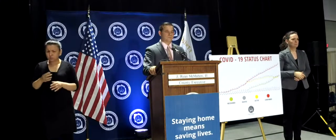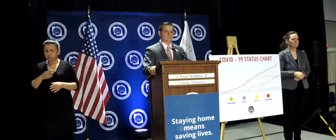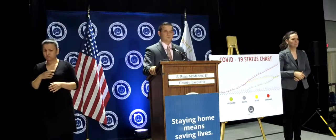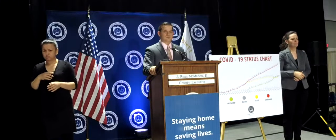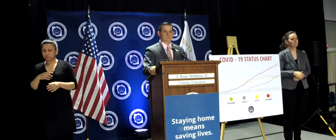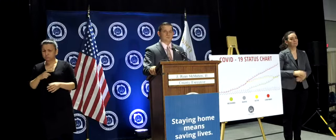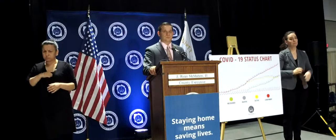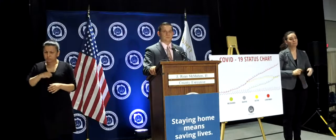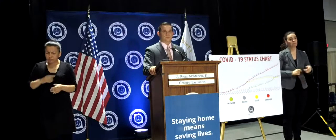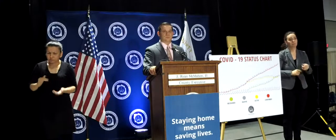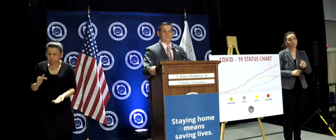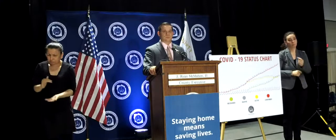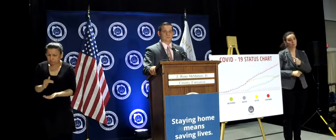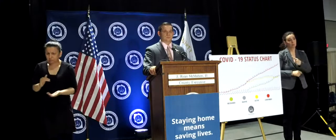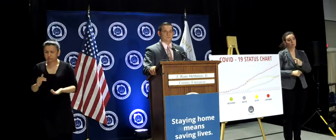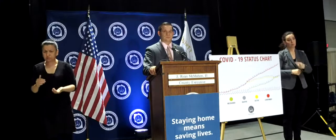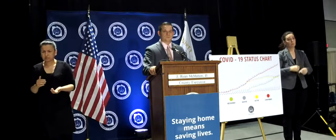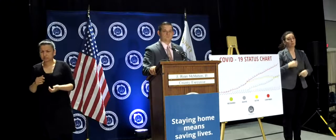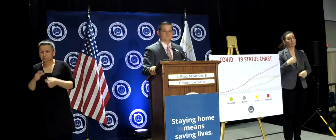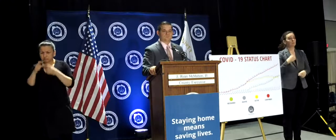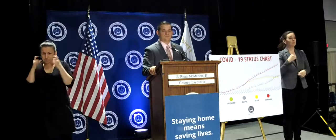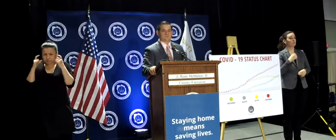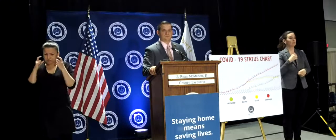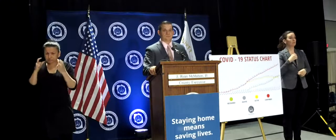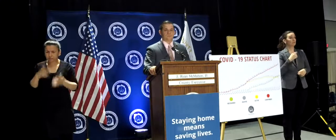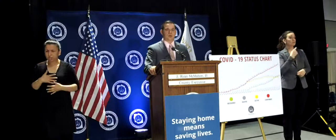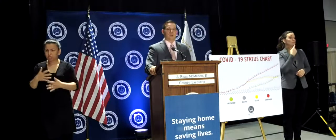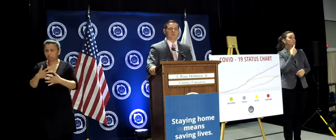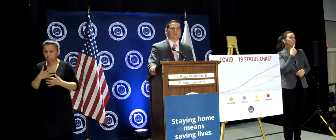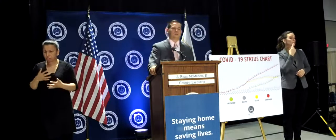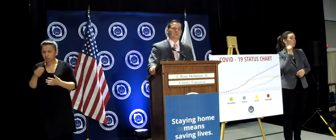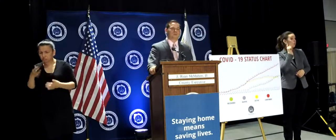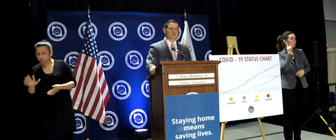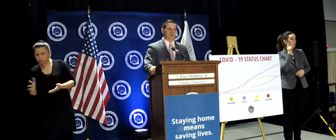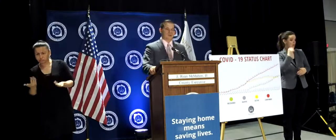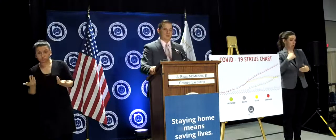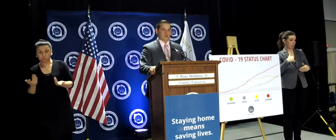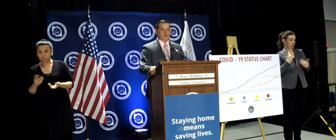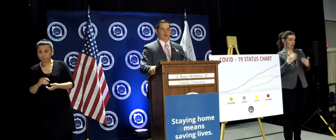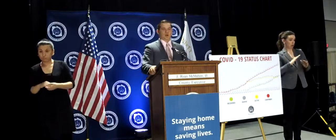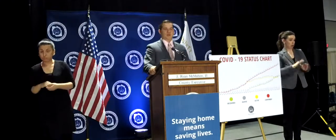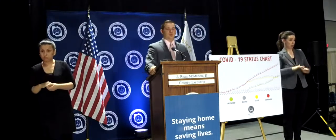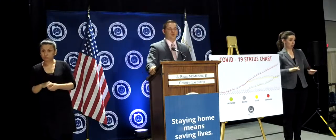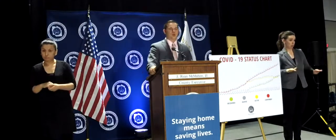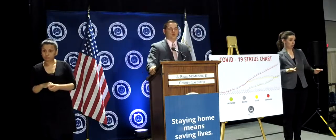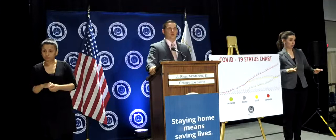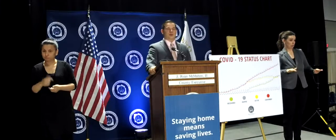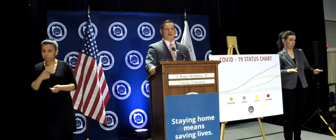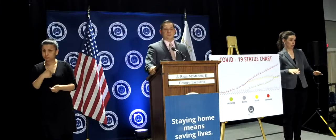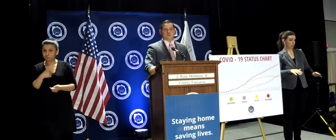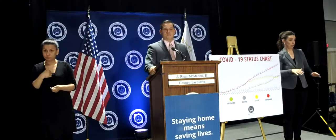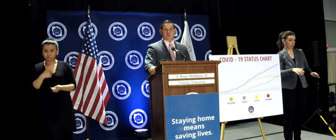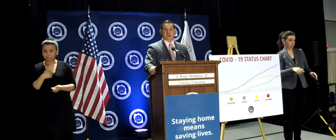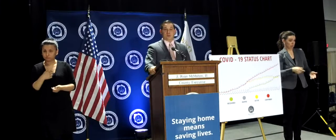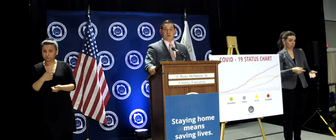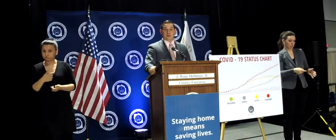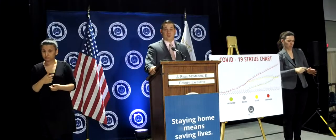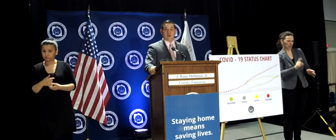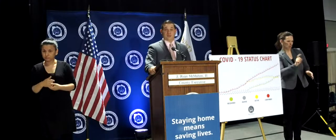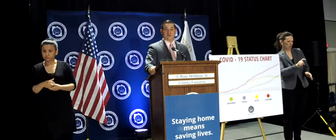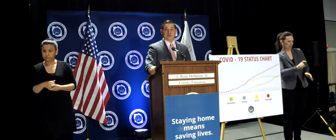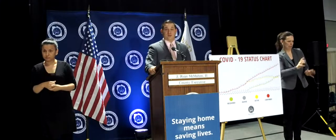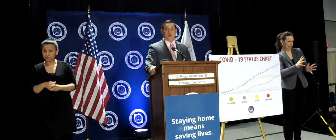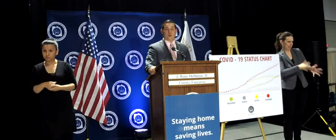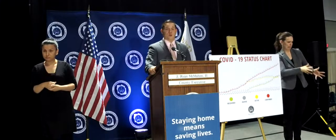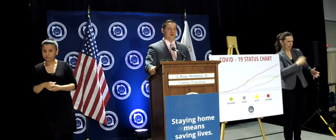any limitations that you're aware of? And I mean, I'm not a parent, so I'm not sure what the general rules are. Look, you don't, you got to breathe,